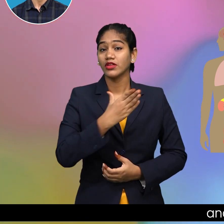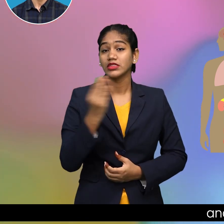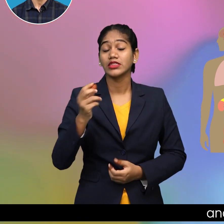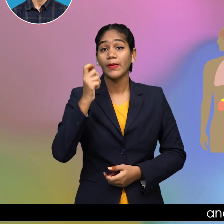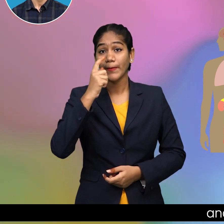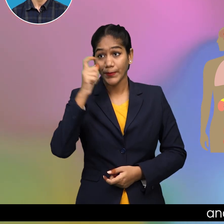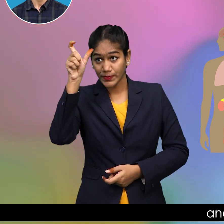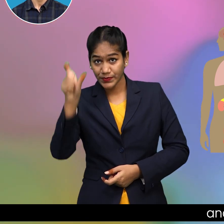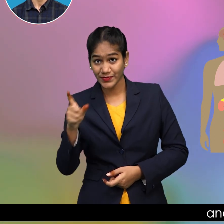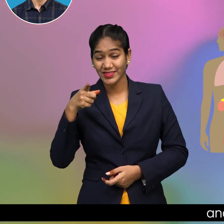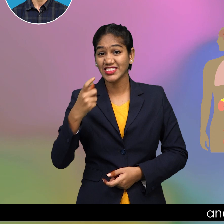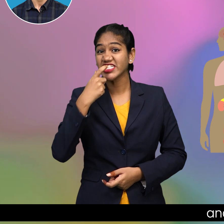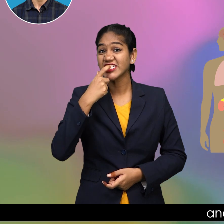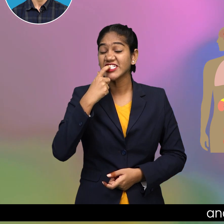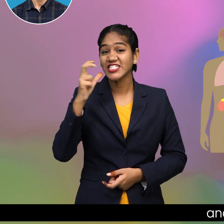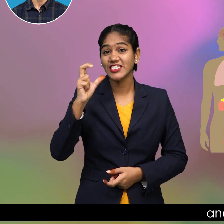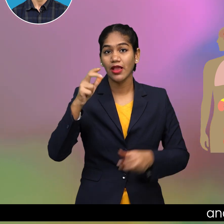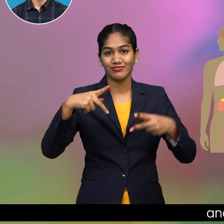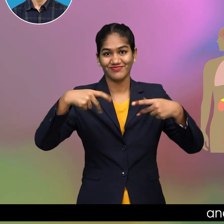and ovaries.